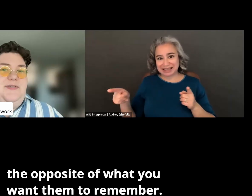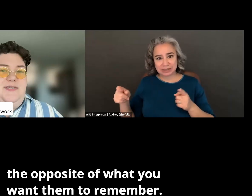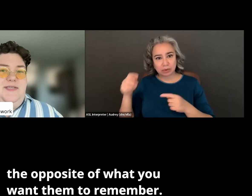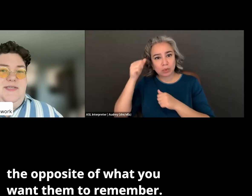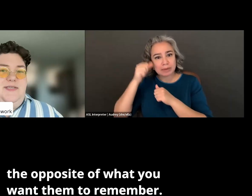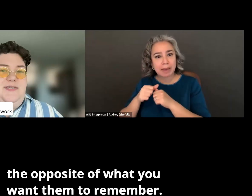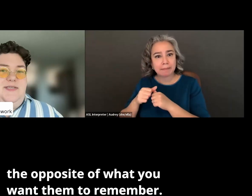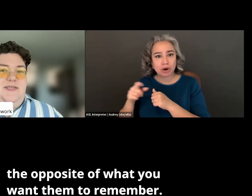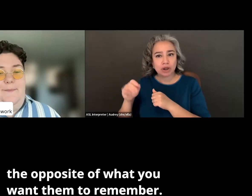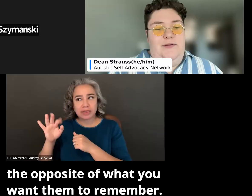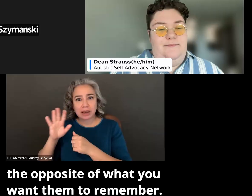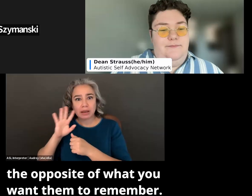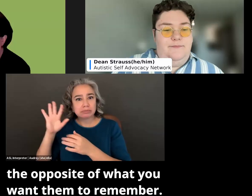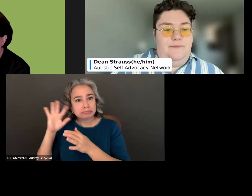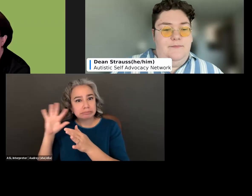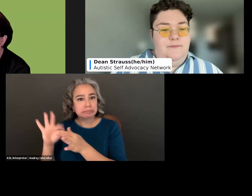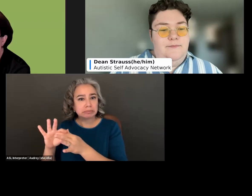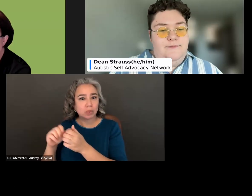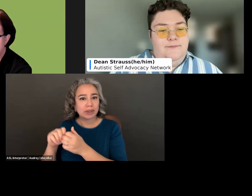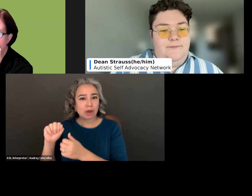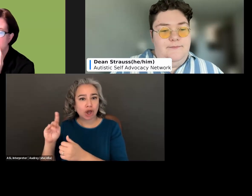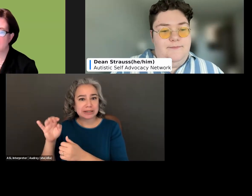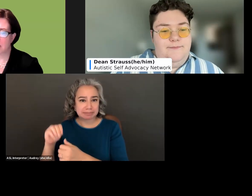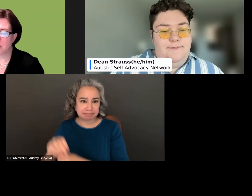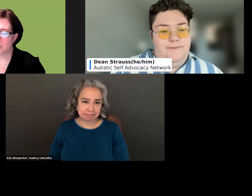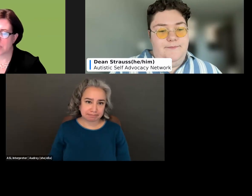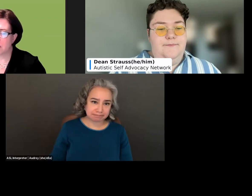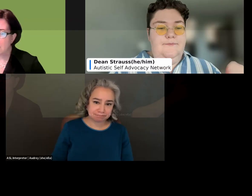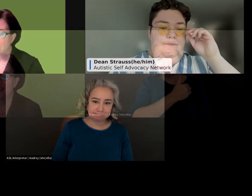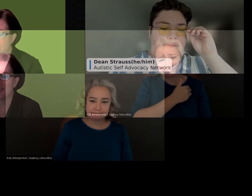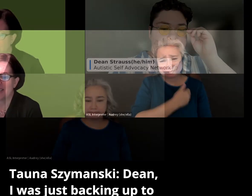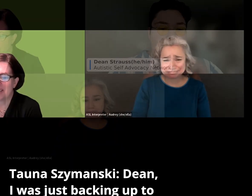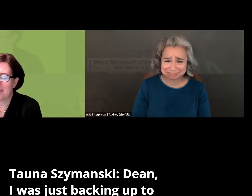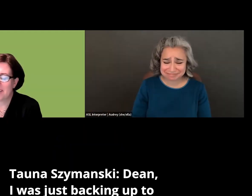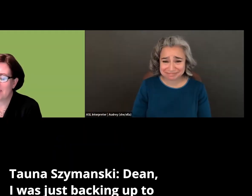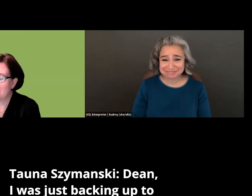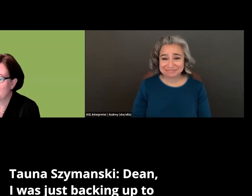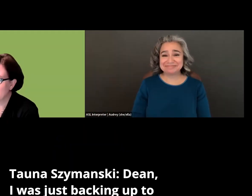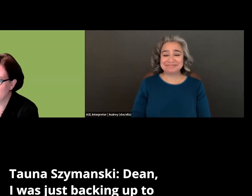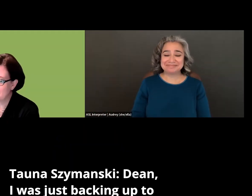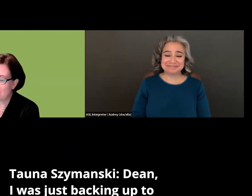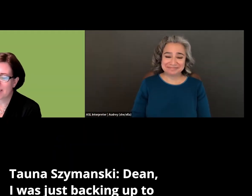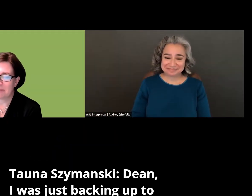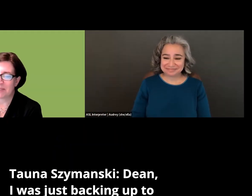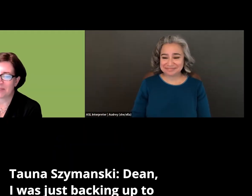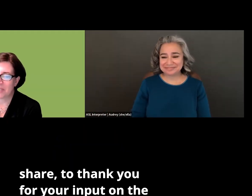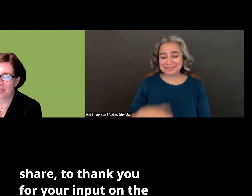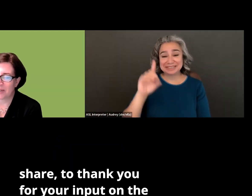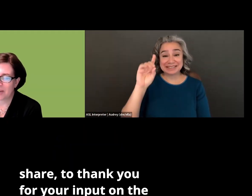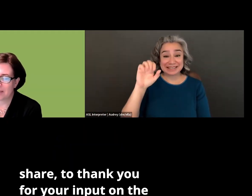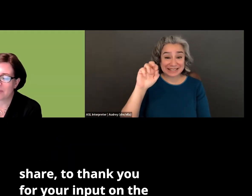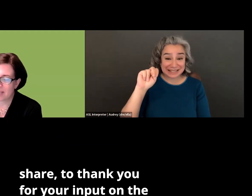remember the opposite of what you want them to remember. Dean, I was just backing up